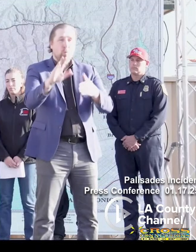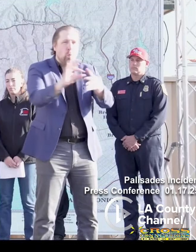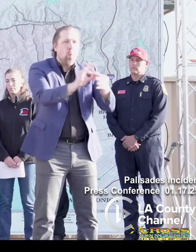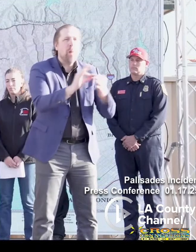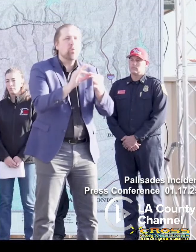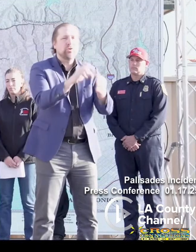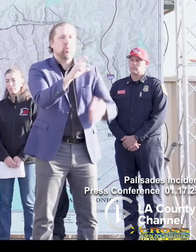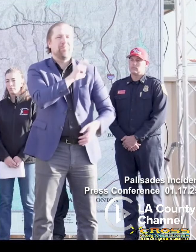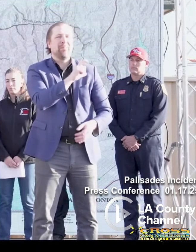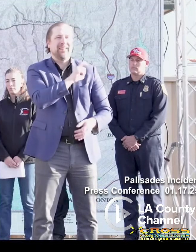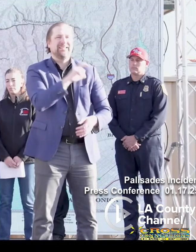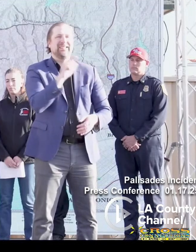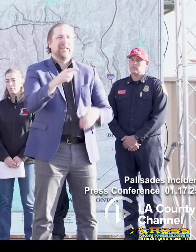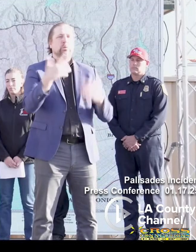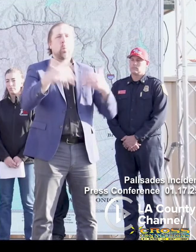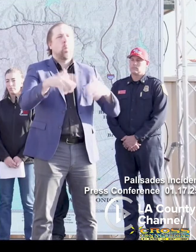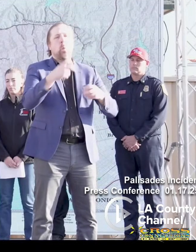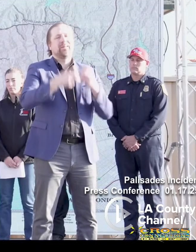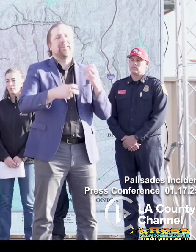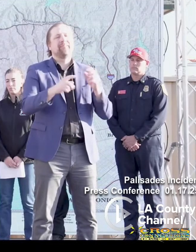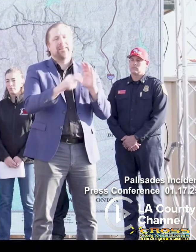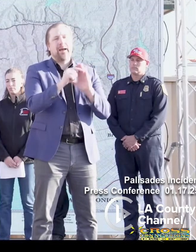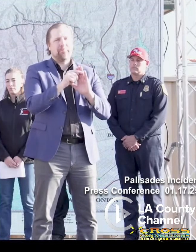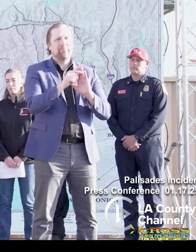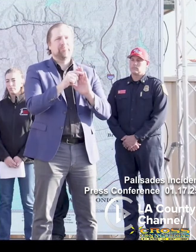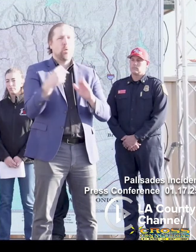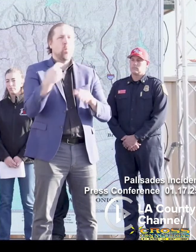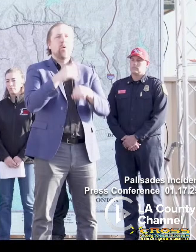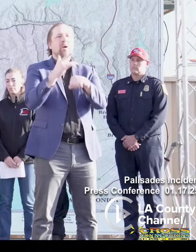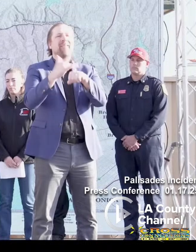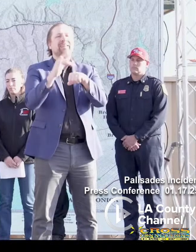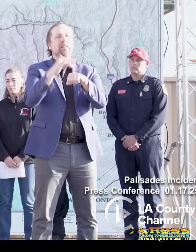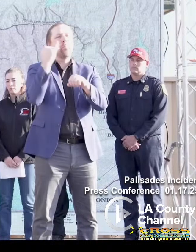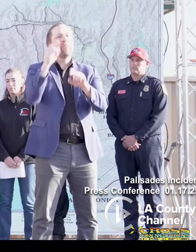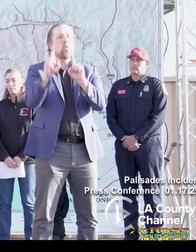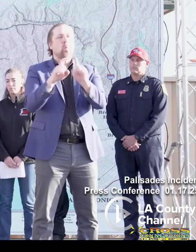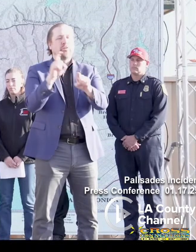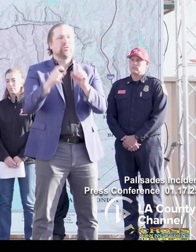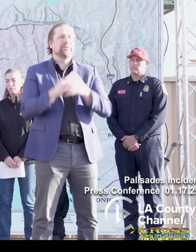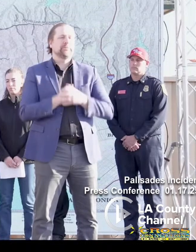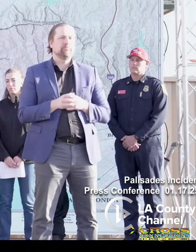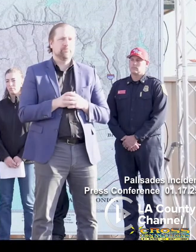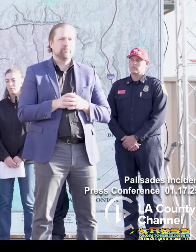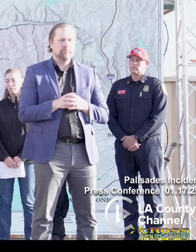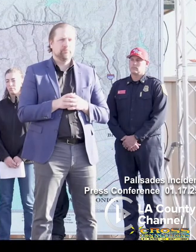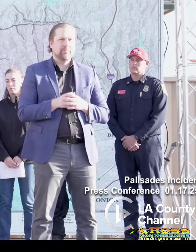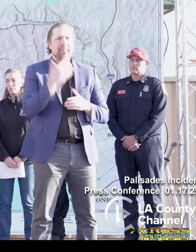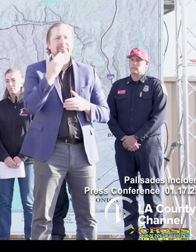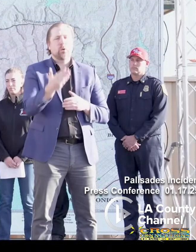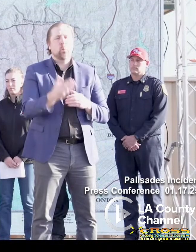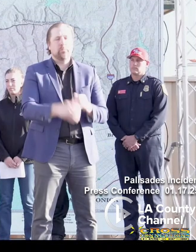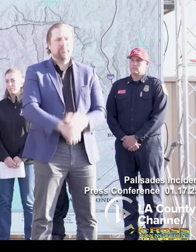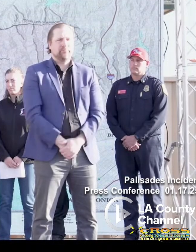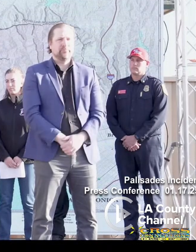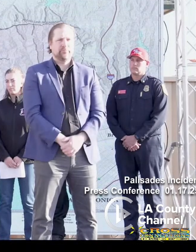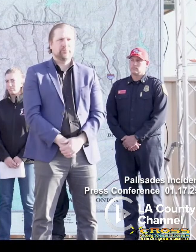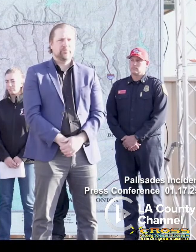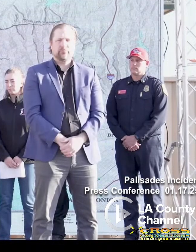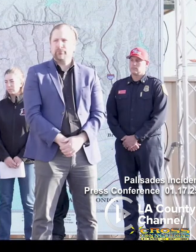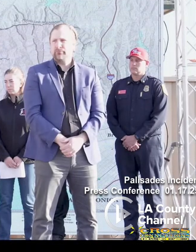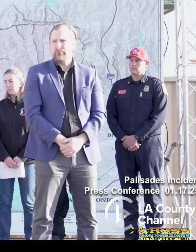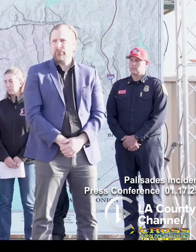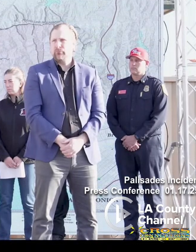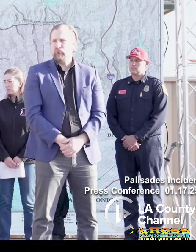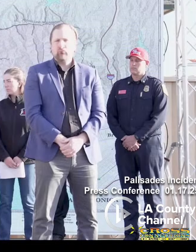cooperation during this difficult time. I will be available for any question at a later time. Thank you.